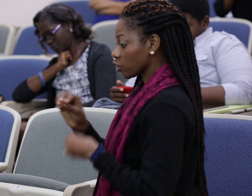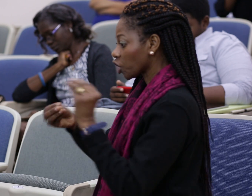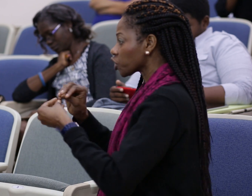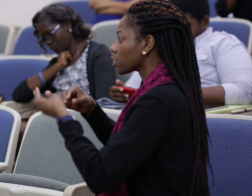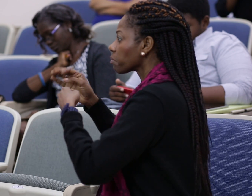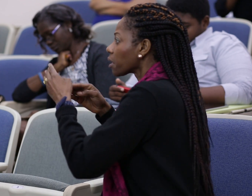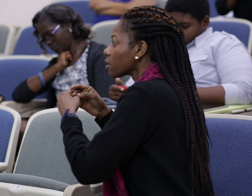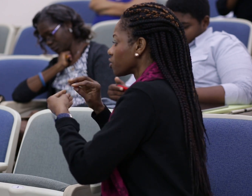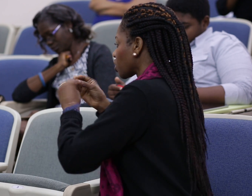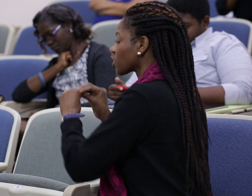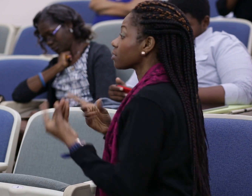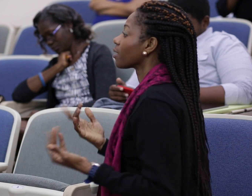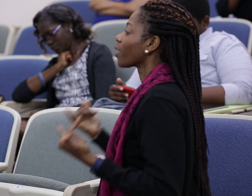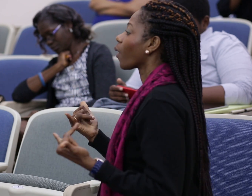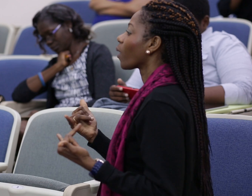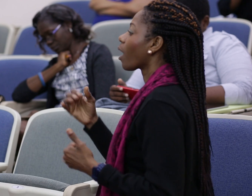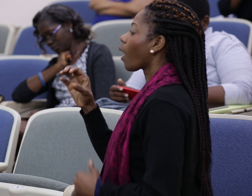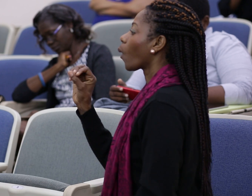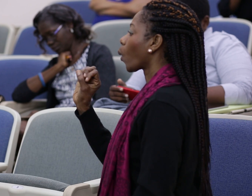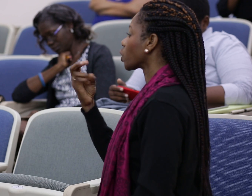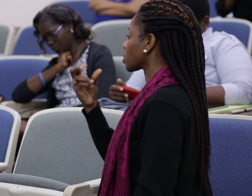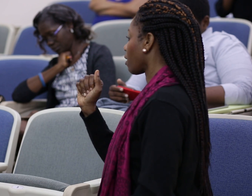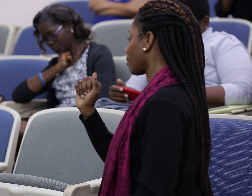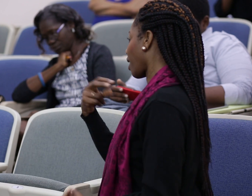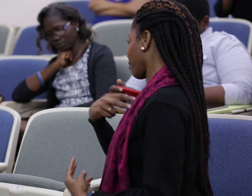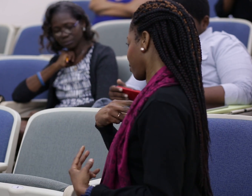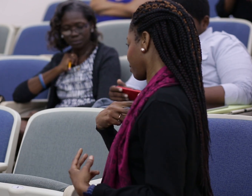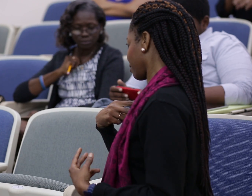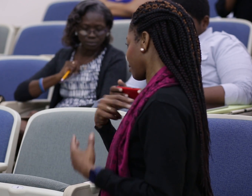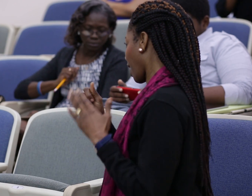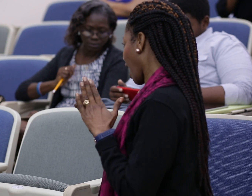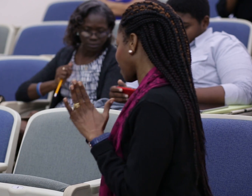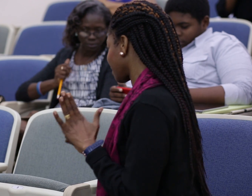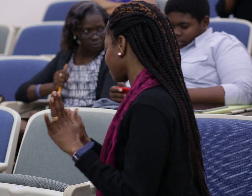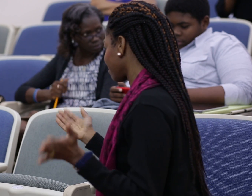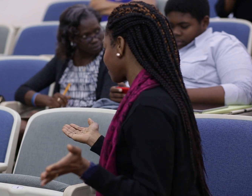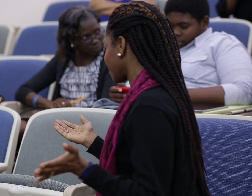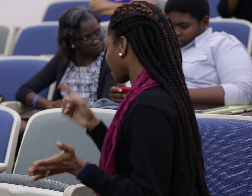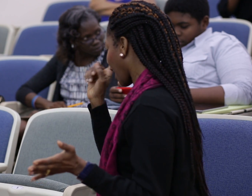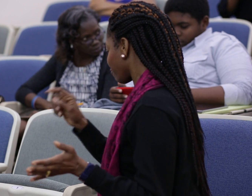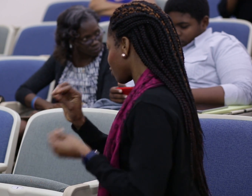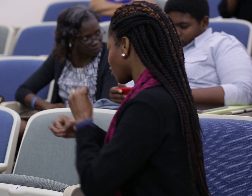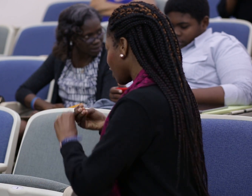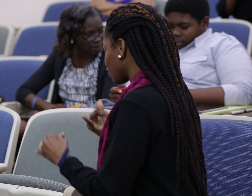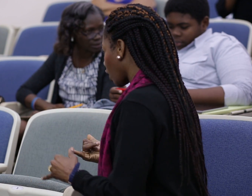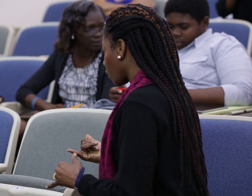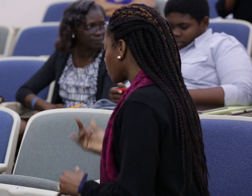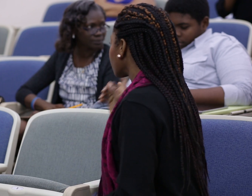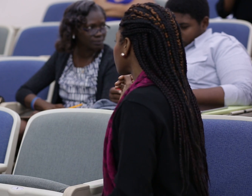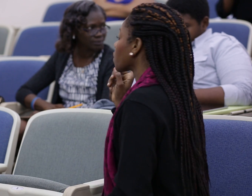with persons with disabilities, with accessibility, with employment, with education, those are key areas that affect